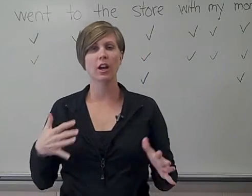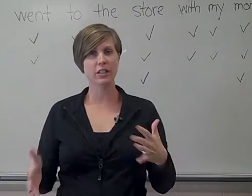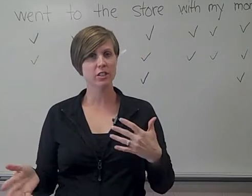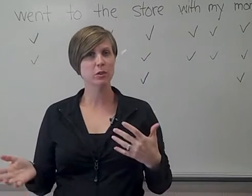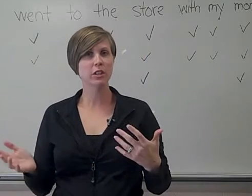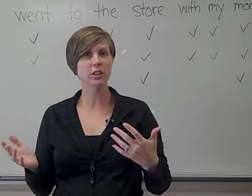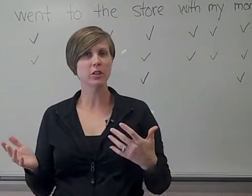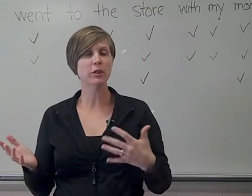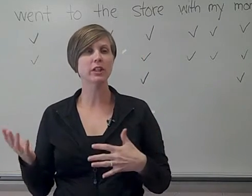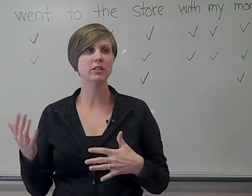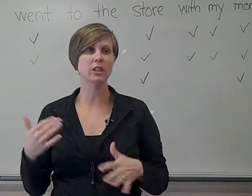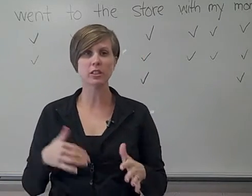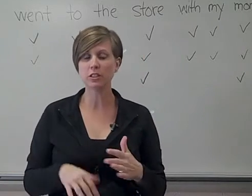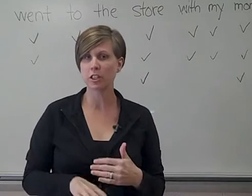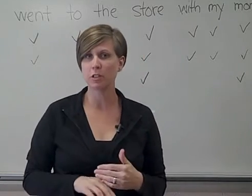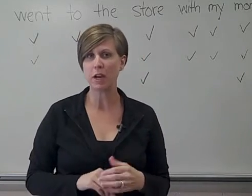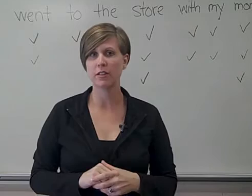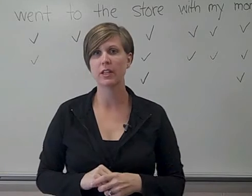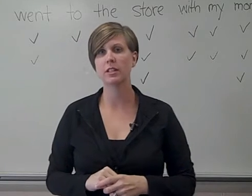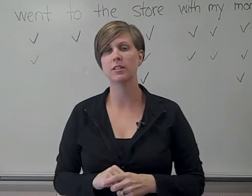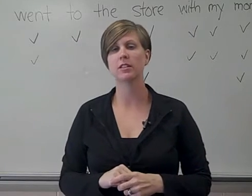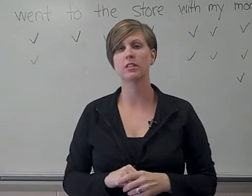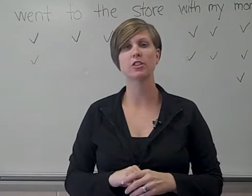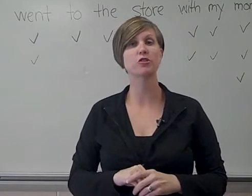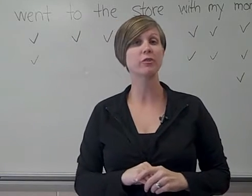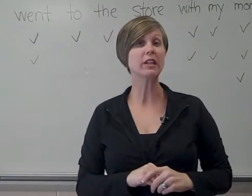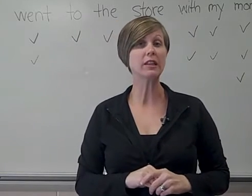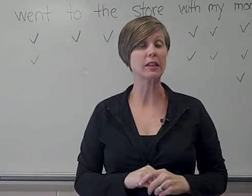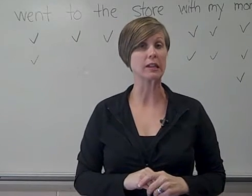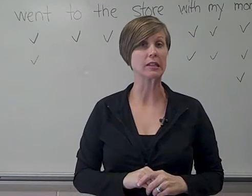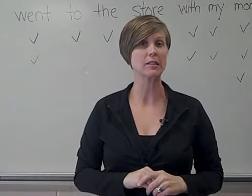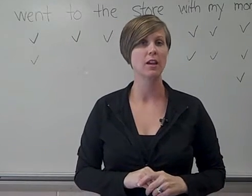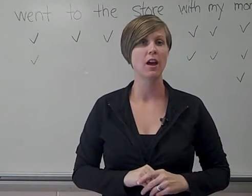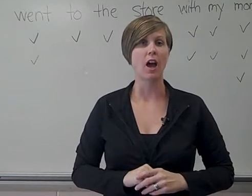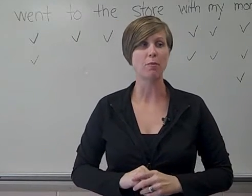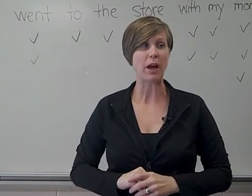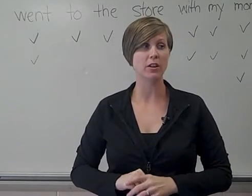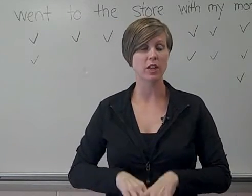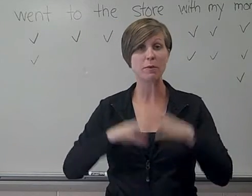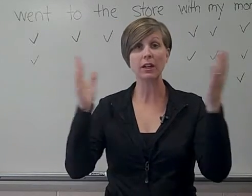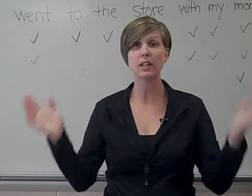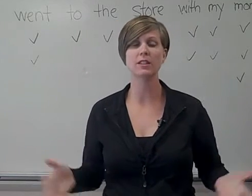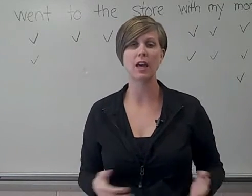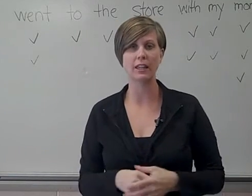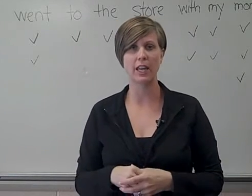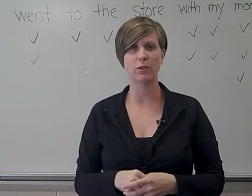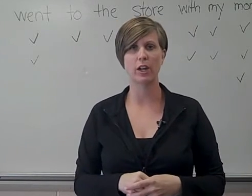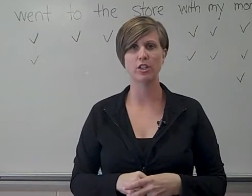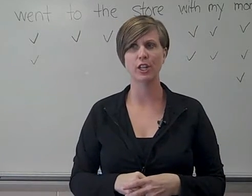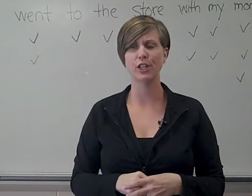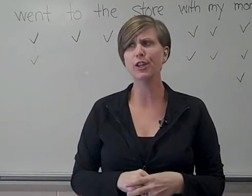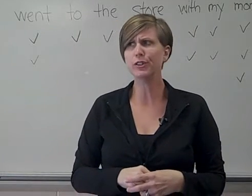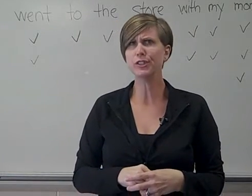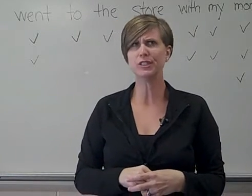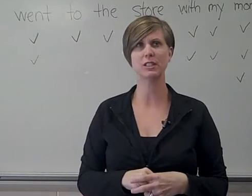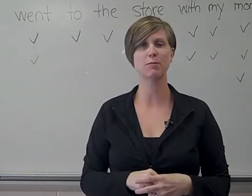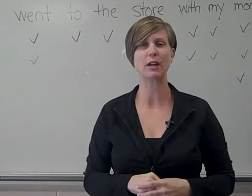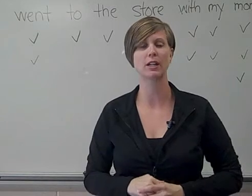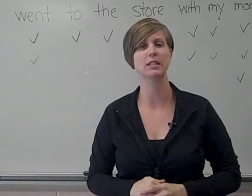All right, so when we start to learn about this and start to read things about American Sign Language and who uses American